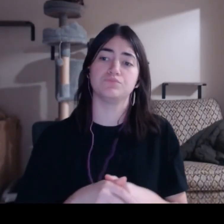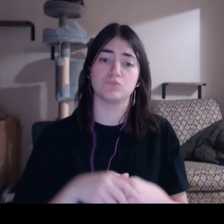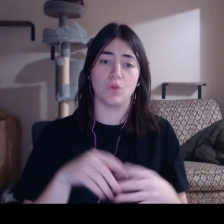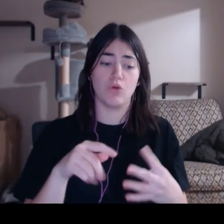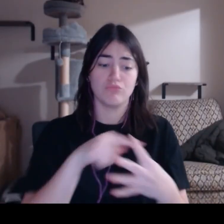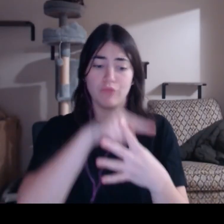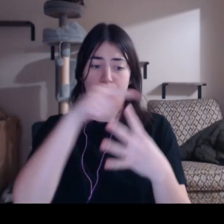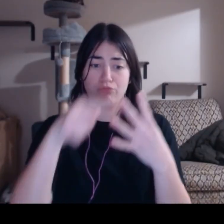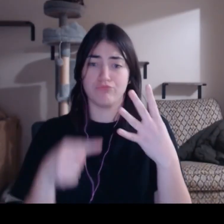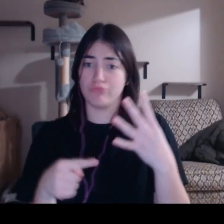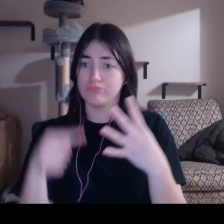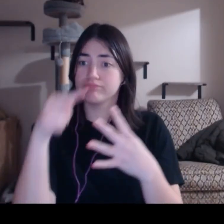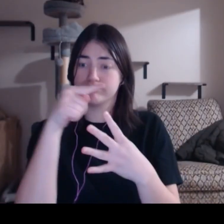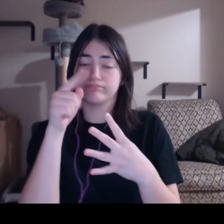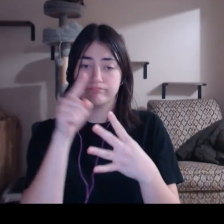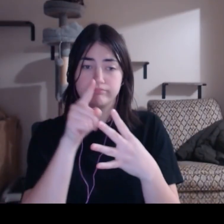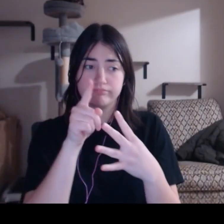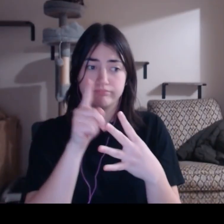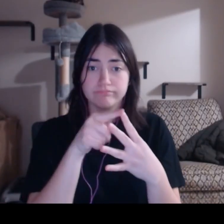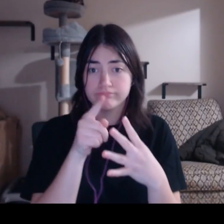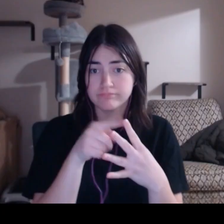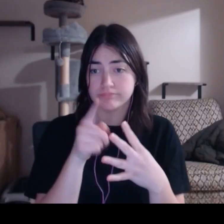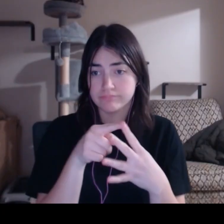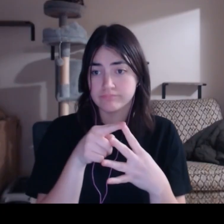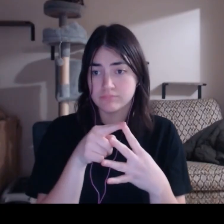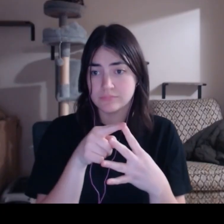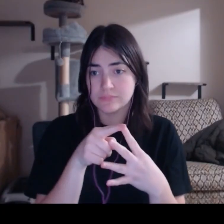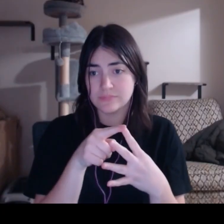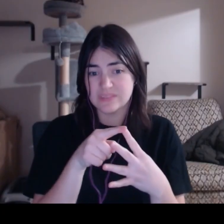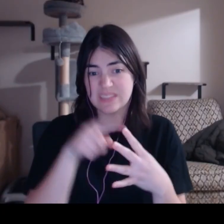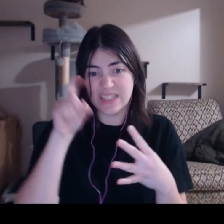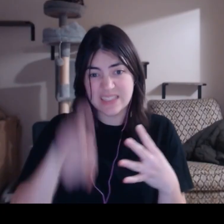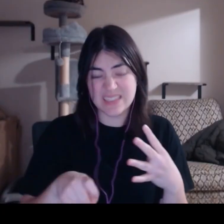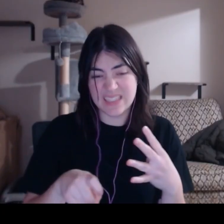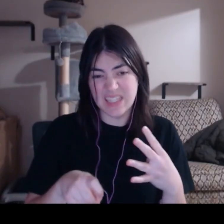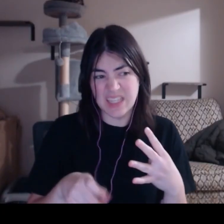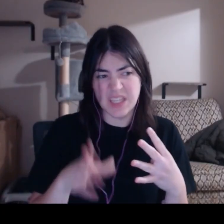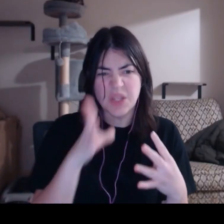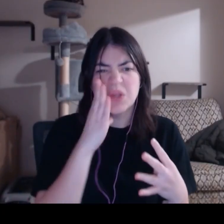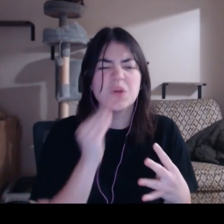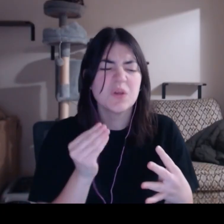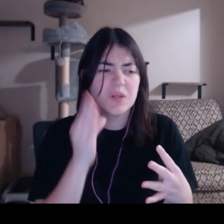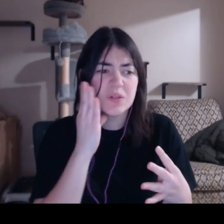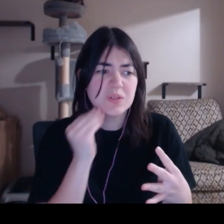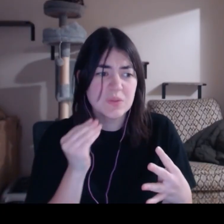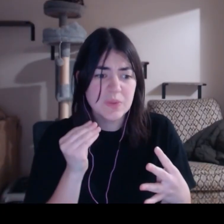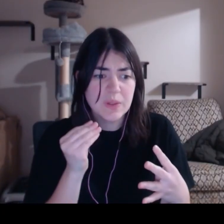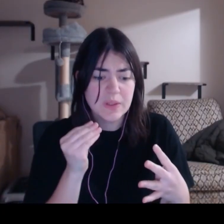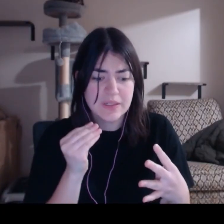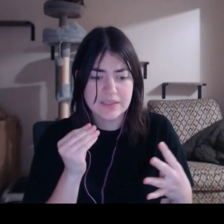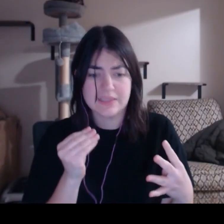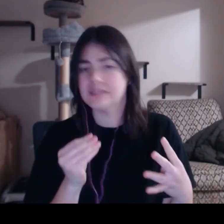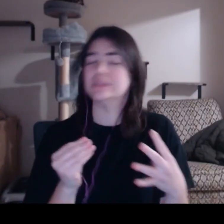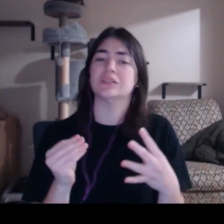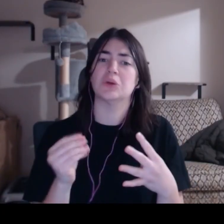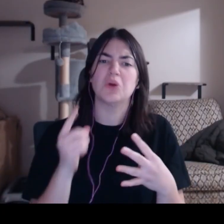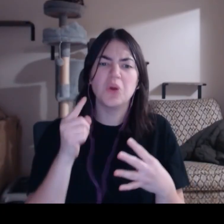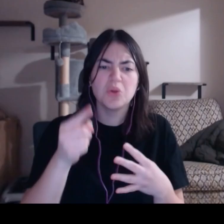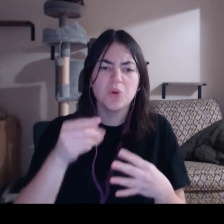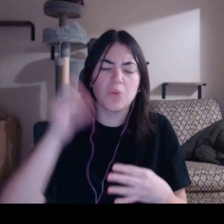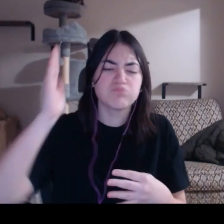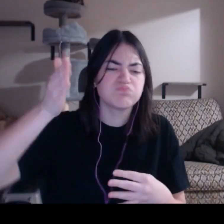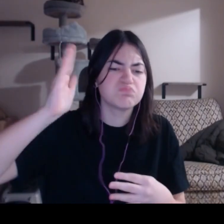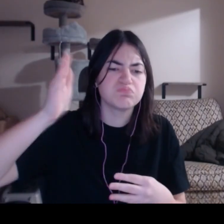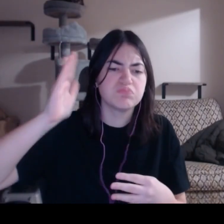event, whatever it is. So you've got to build in some sort of experience that people are doing the thing that you're talking about, if